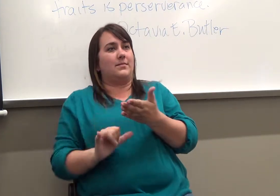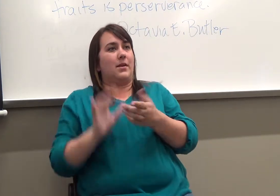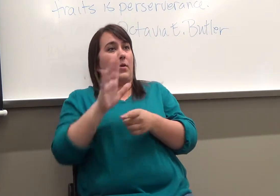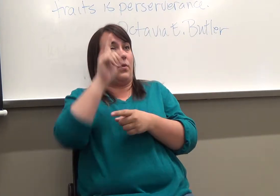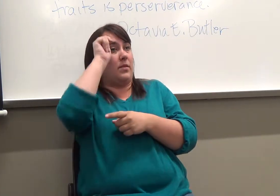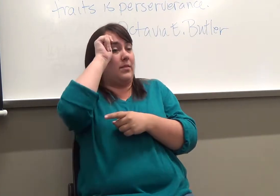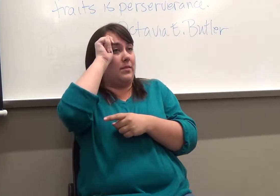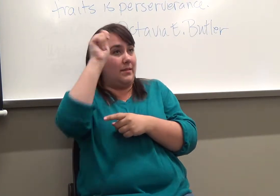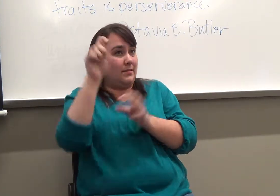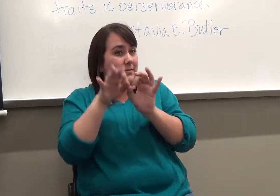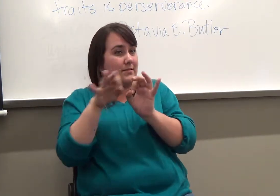Okay?